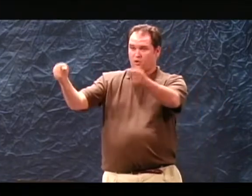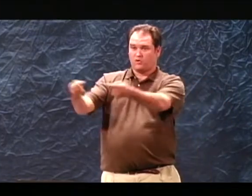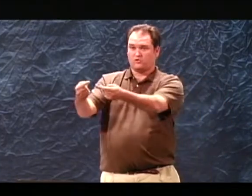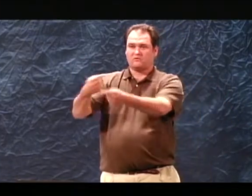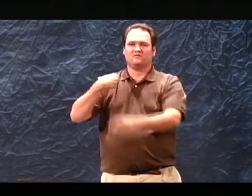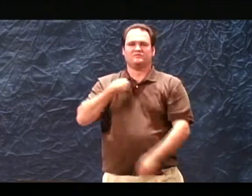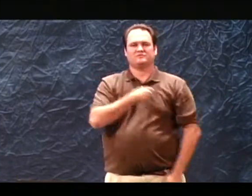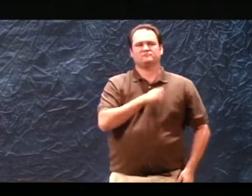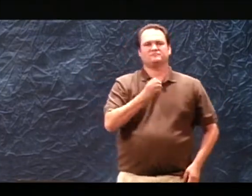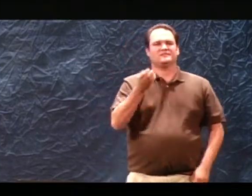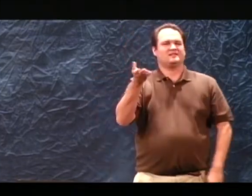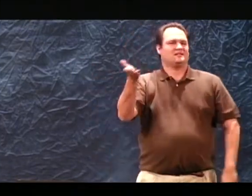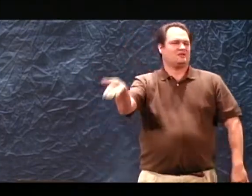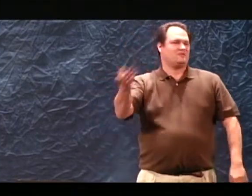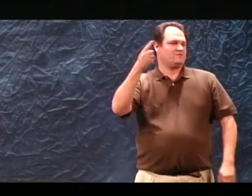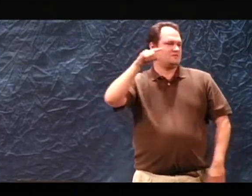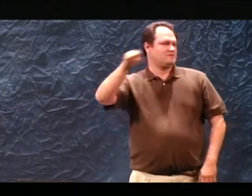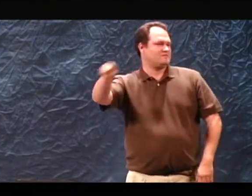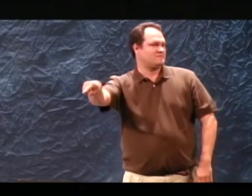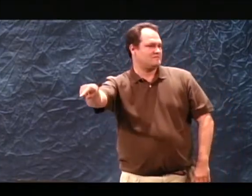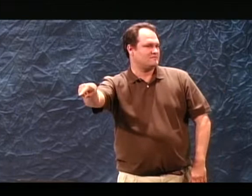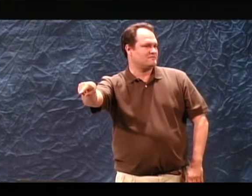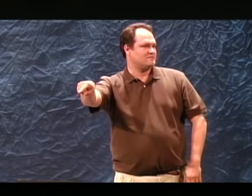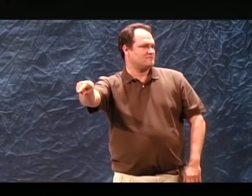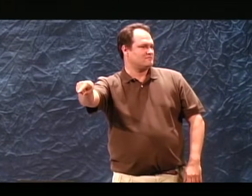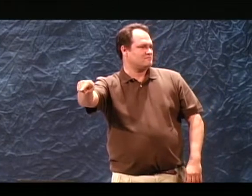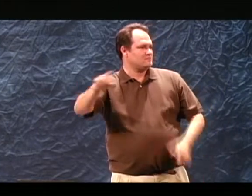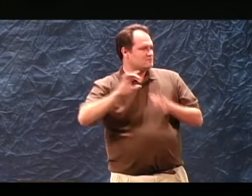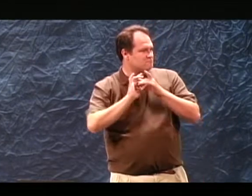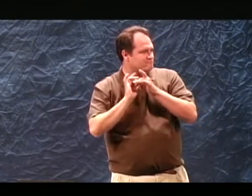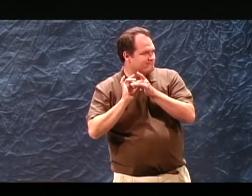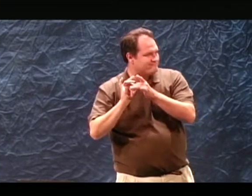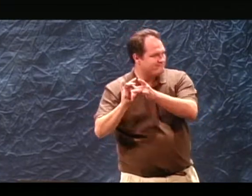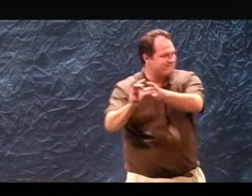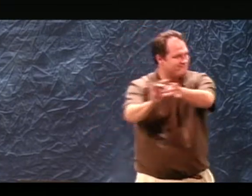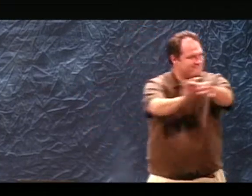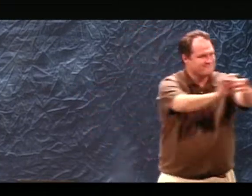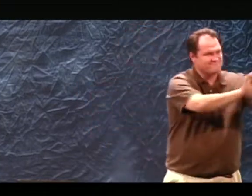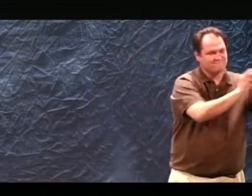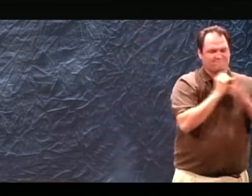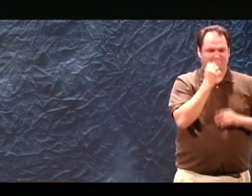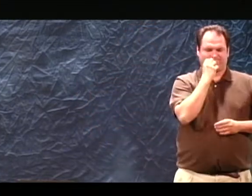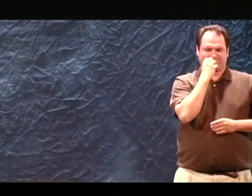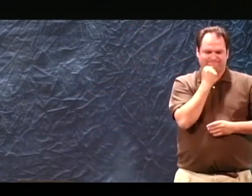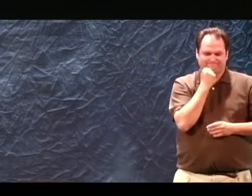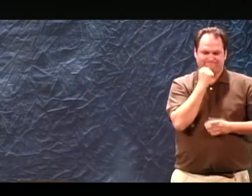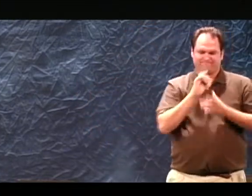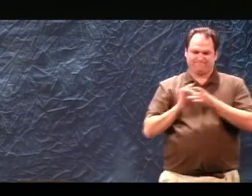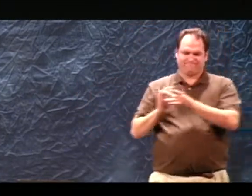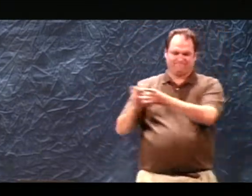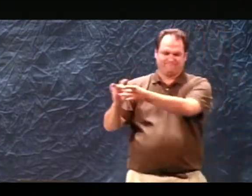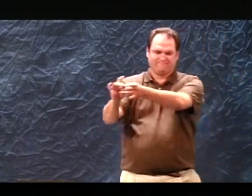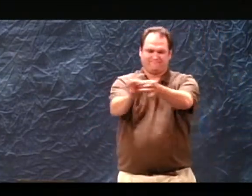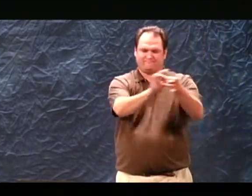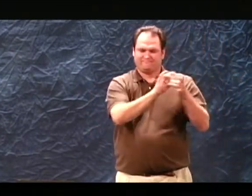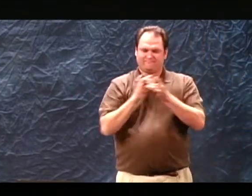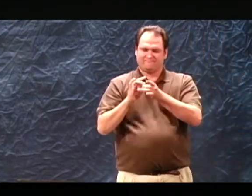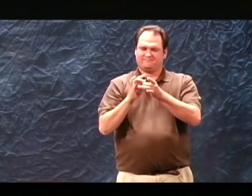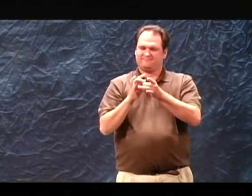cut it's a small cut but the entire body comes to its name so when someone within the body